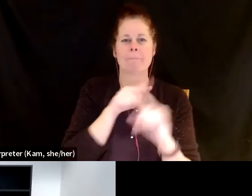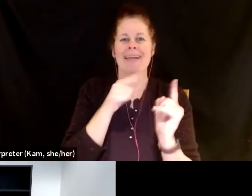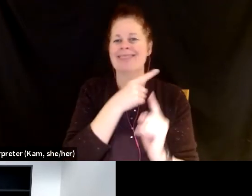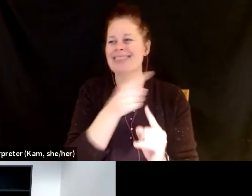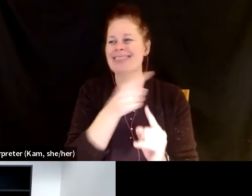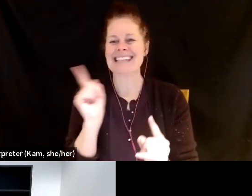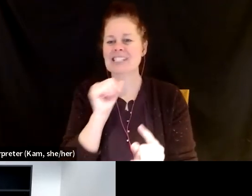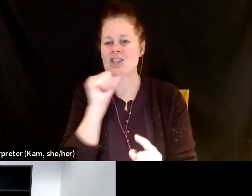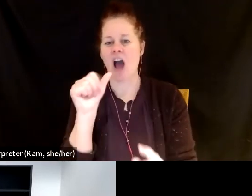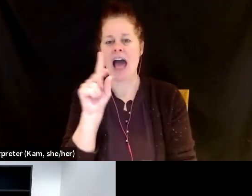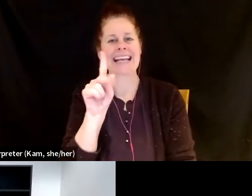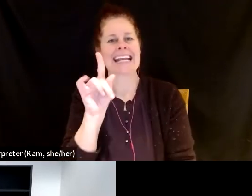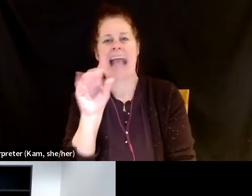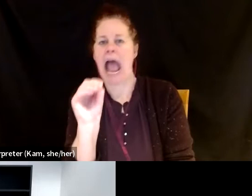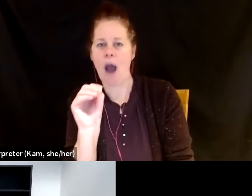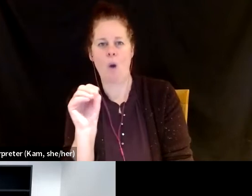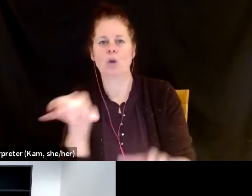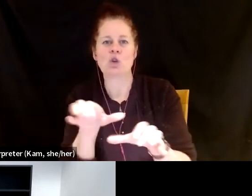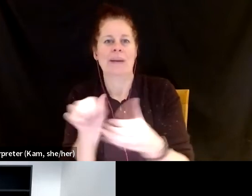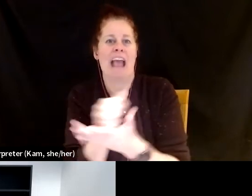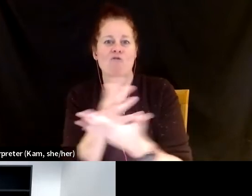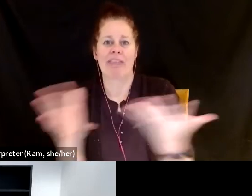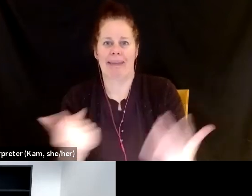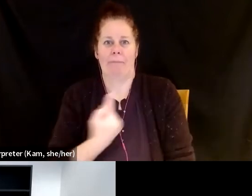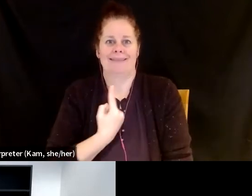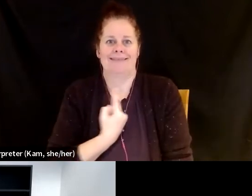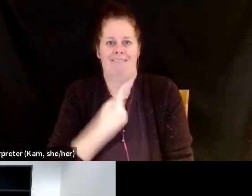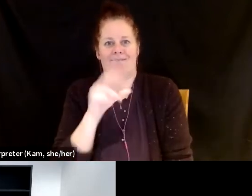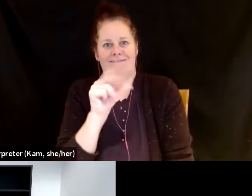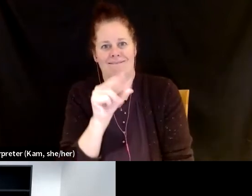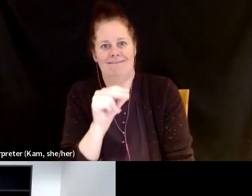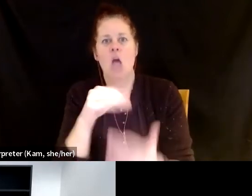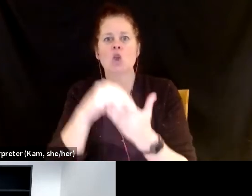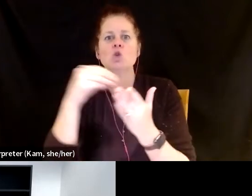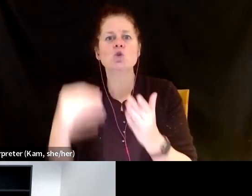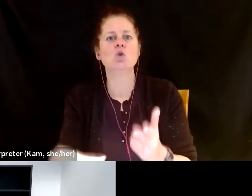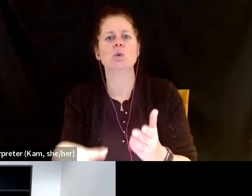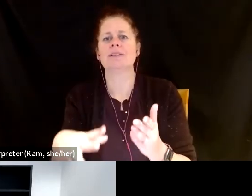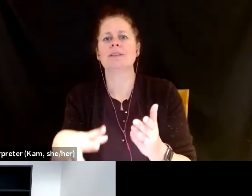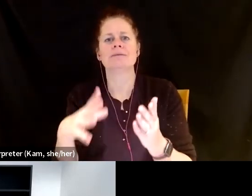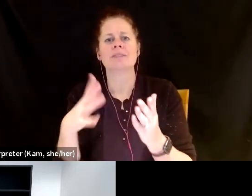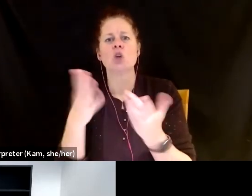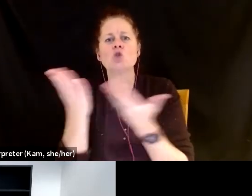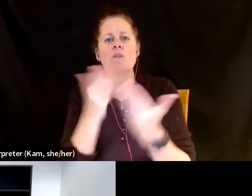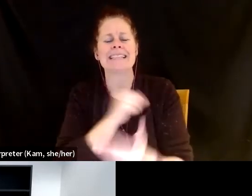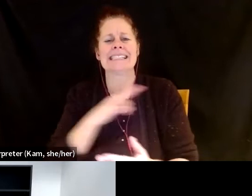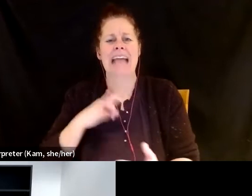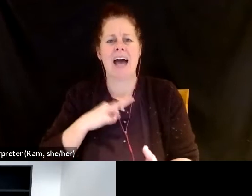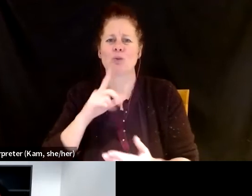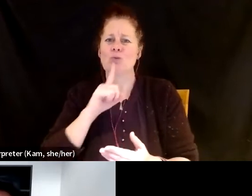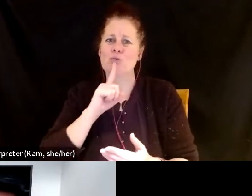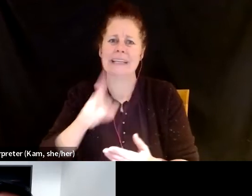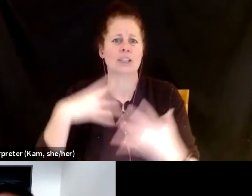doing everything by himself. The student services staff have been so awesome as far as being vulnerable and willing to step up,